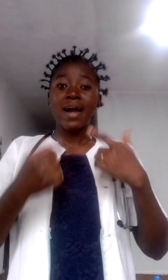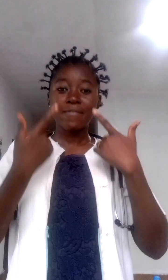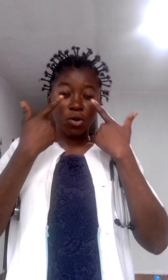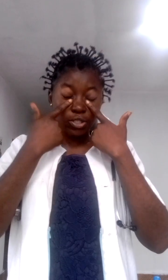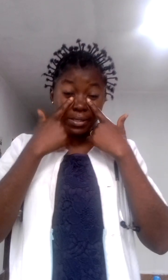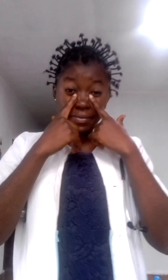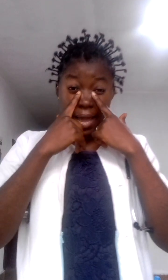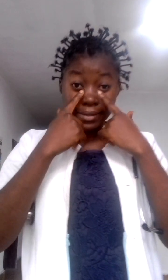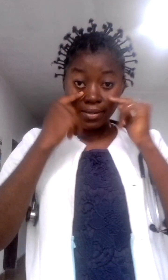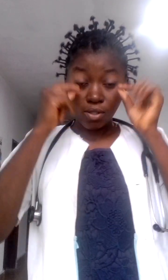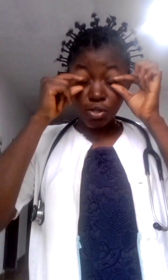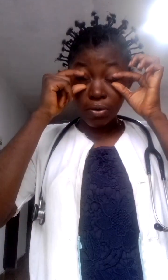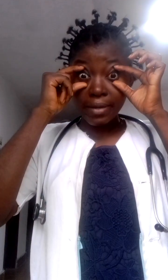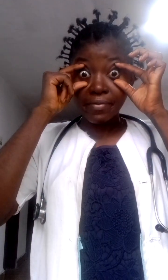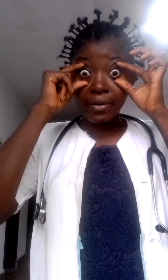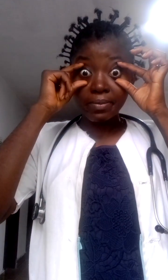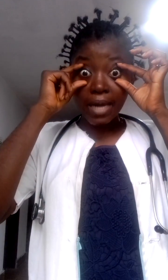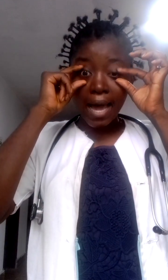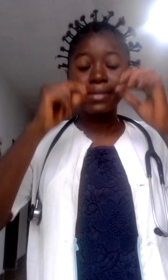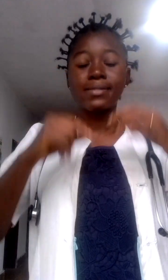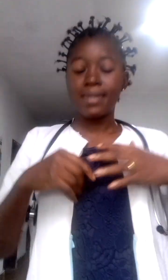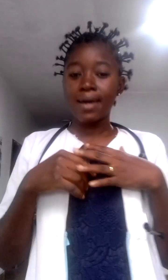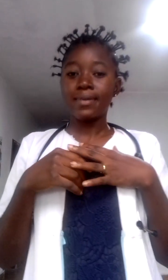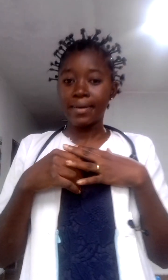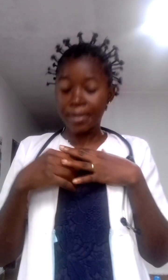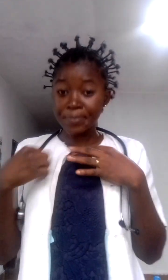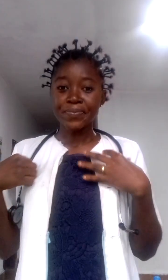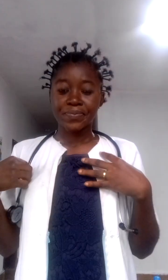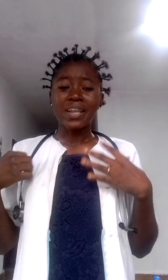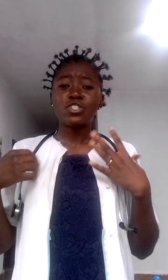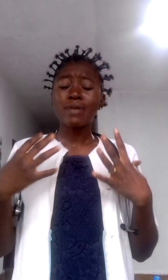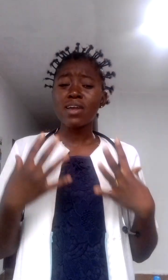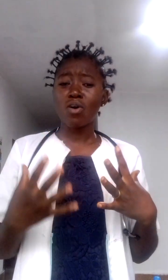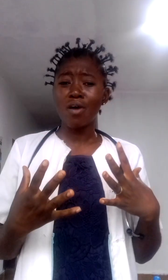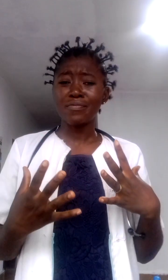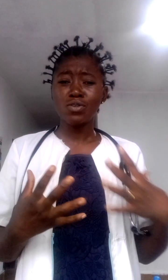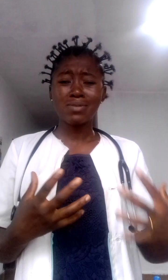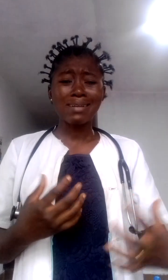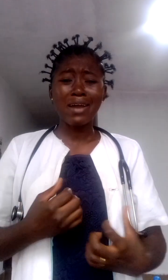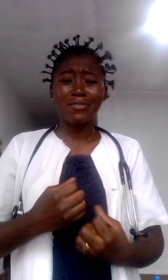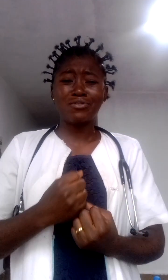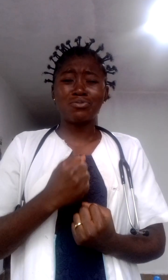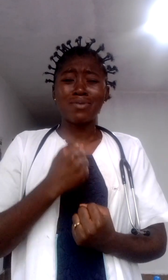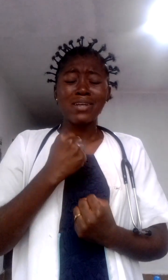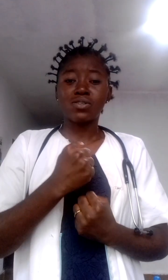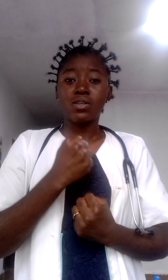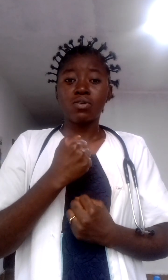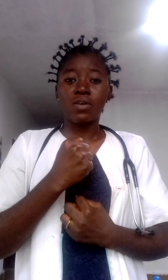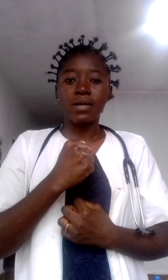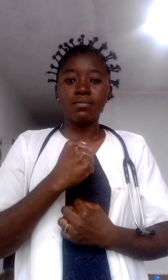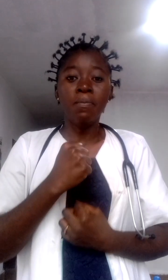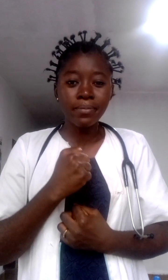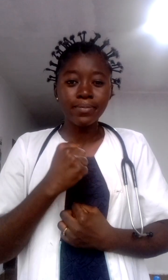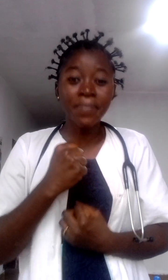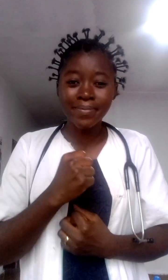have conjunctivitis, inflamed eyes, dry cough, that kind of dry, solid cough, like